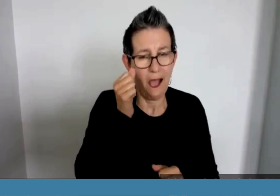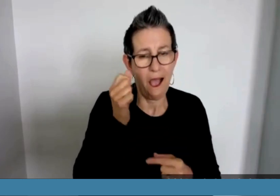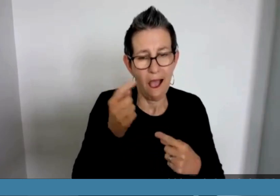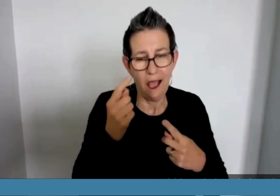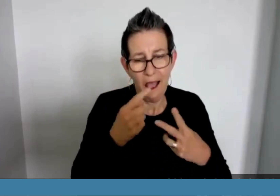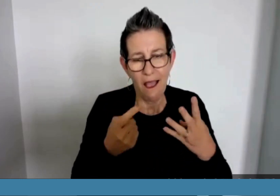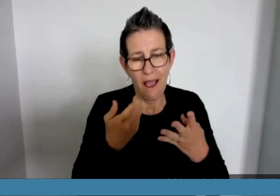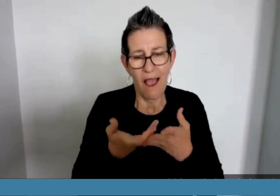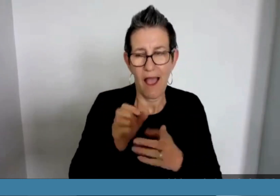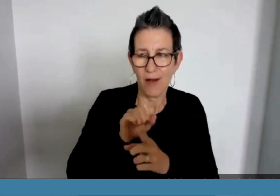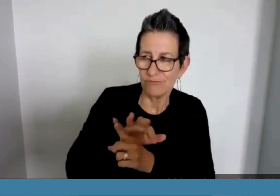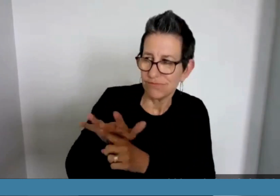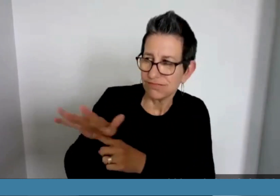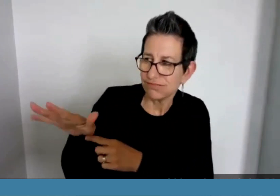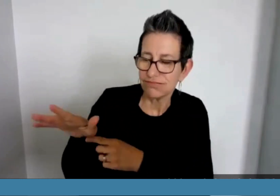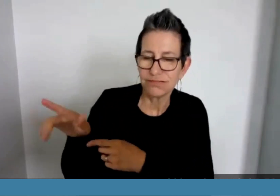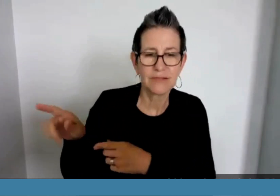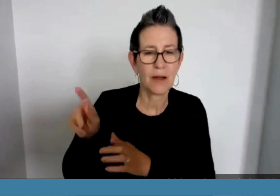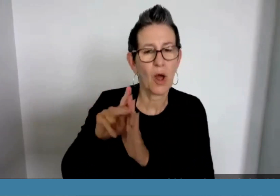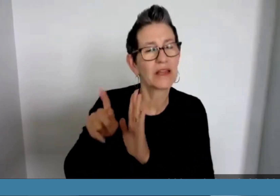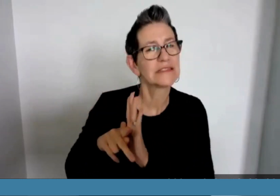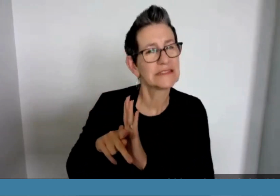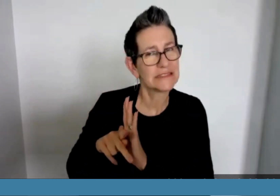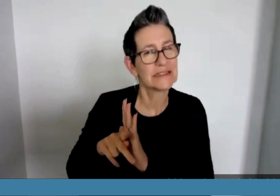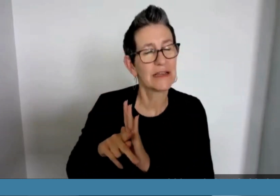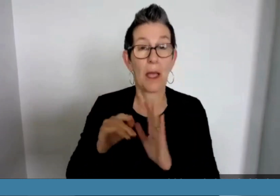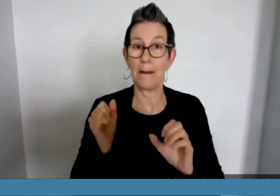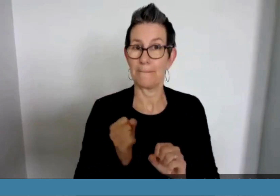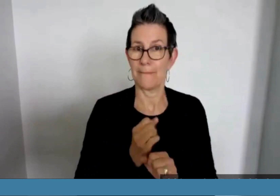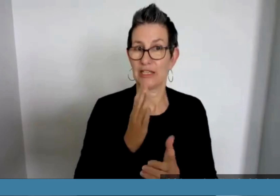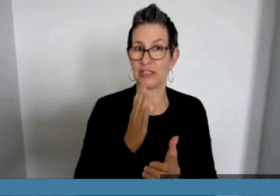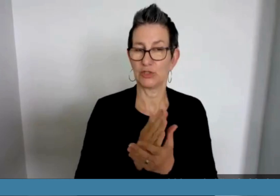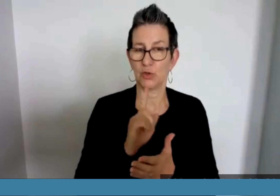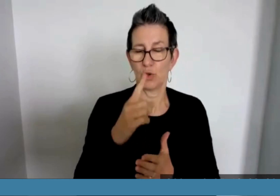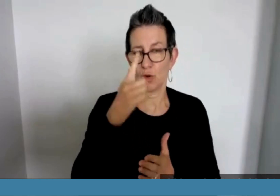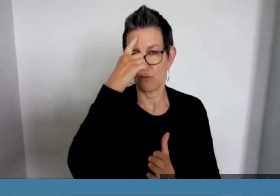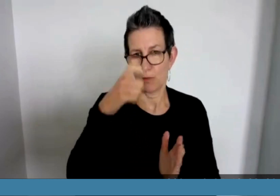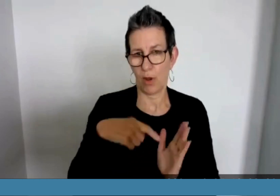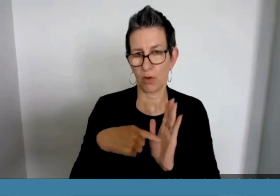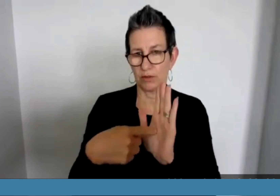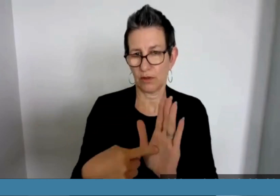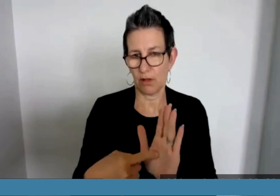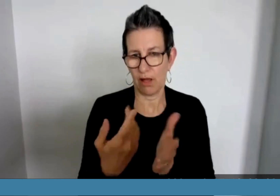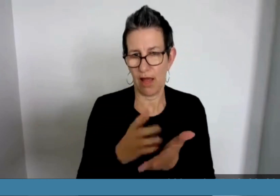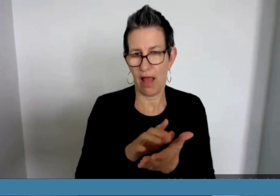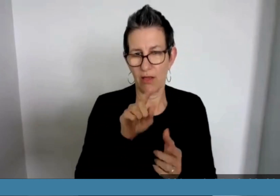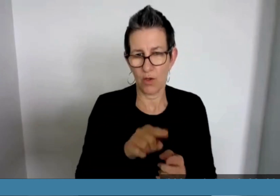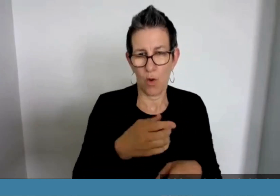area, making sure that your proposal shows how it connects to the bigger picture.